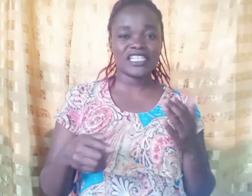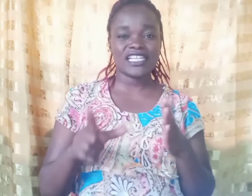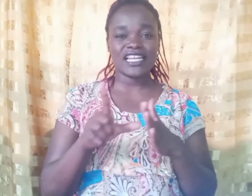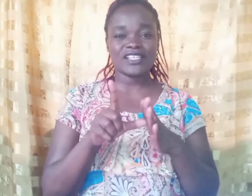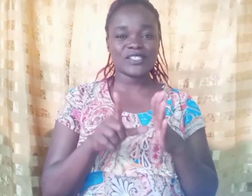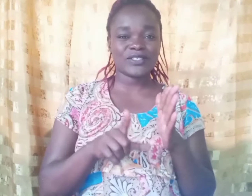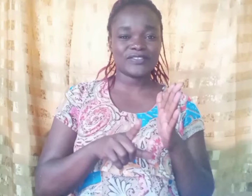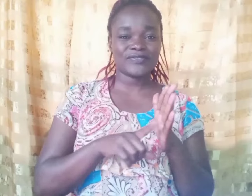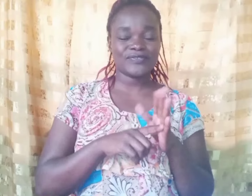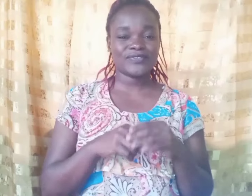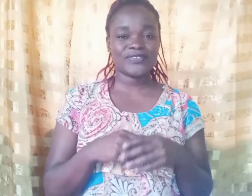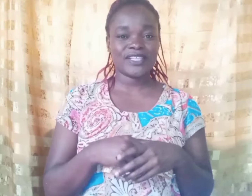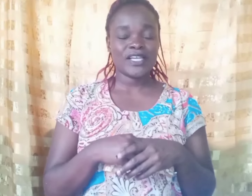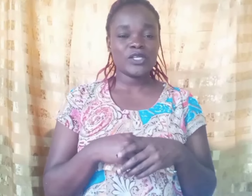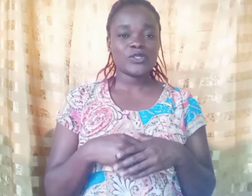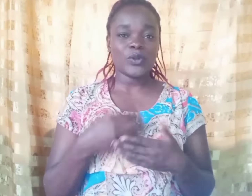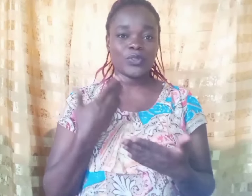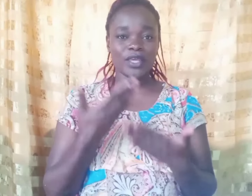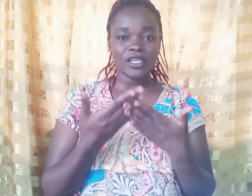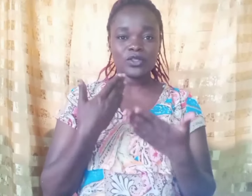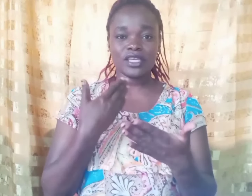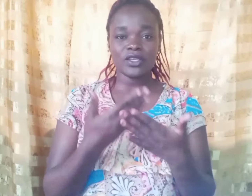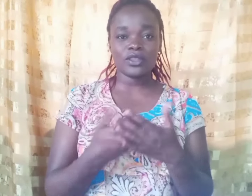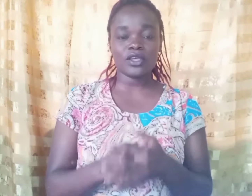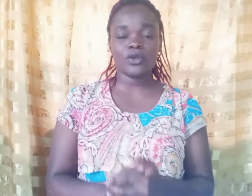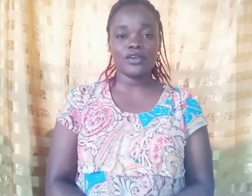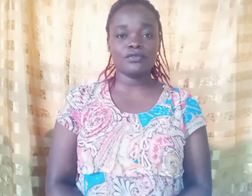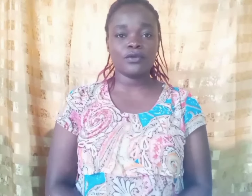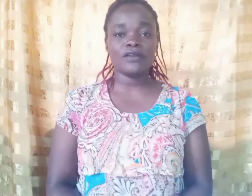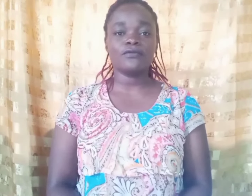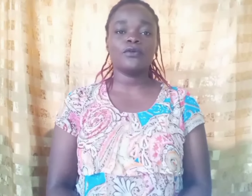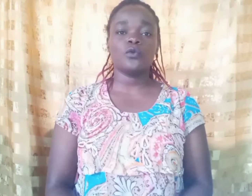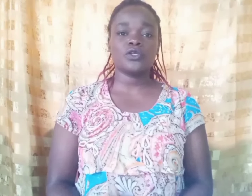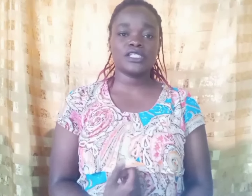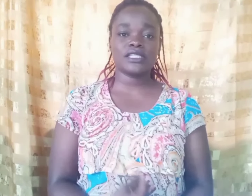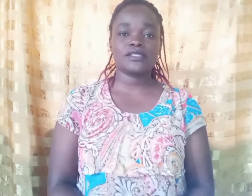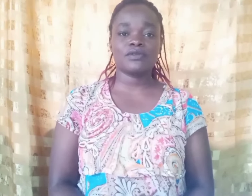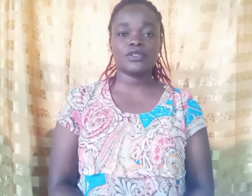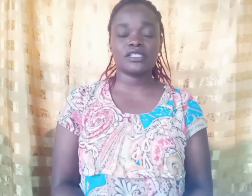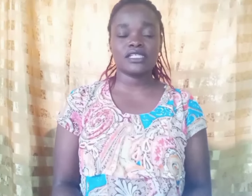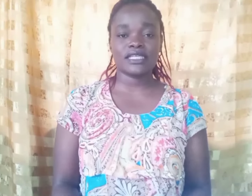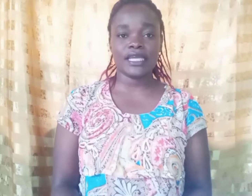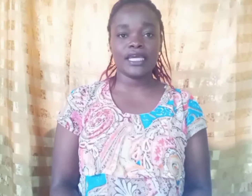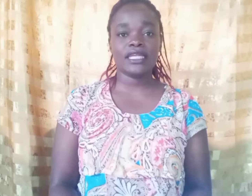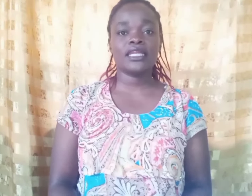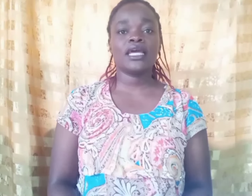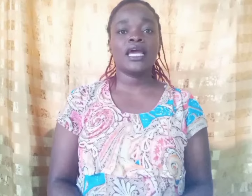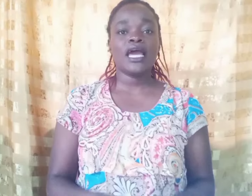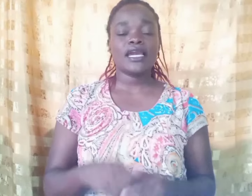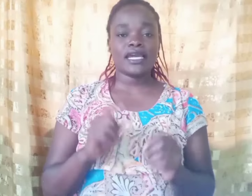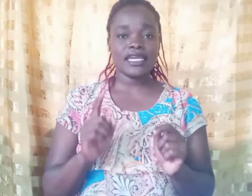the lesson? So thank you everyone for watching this video till the end.